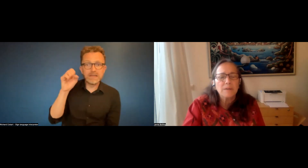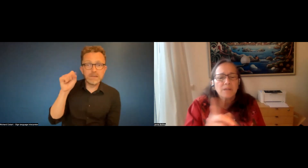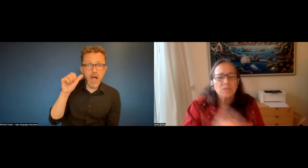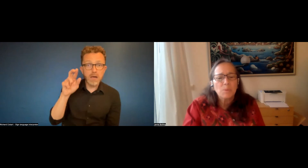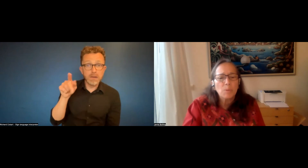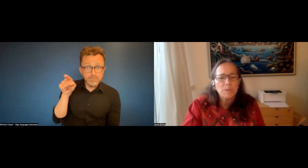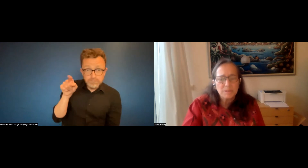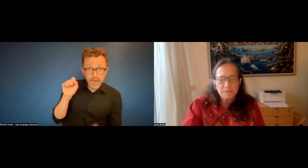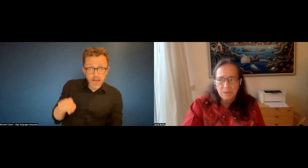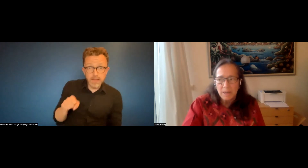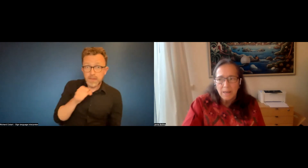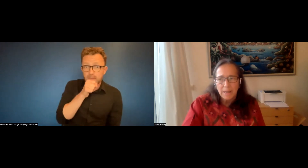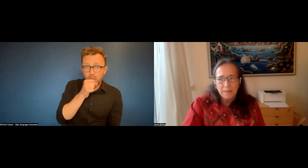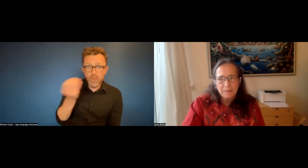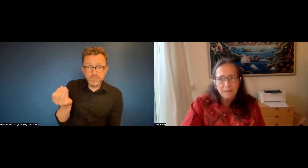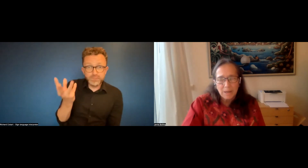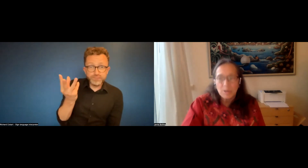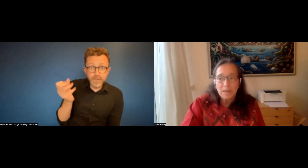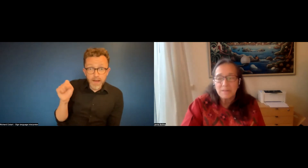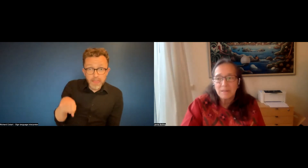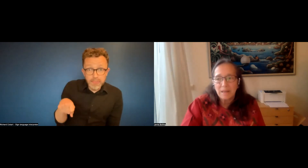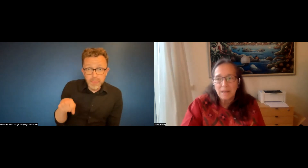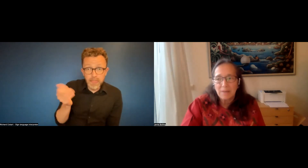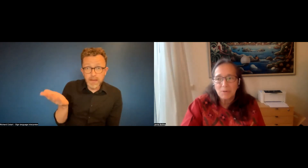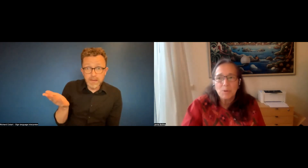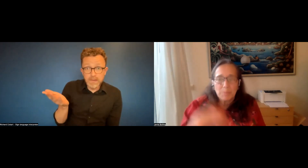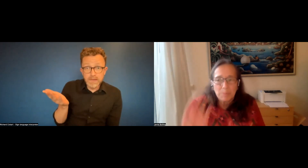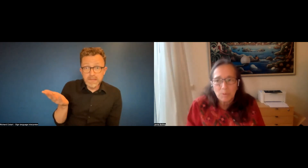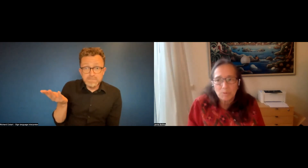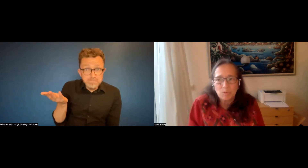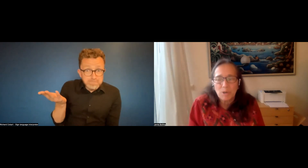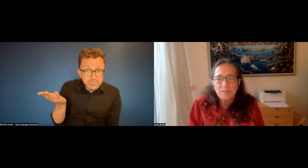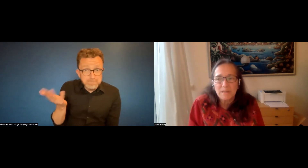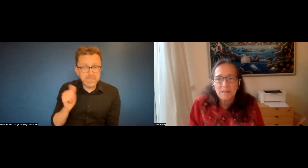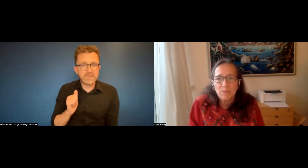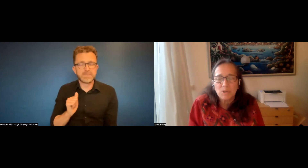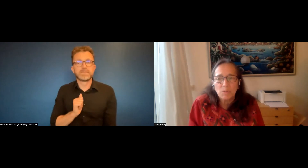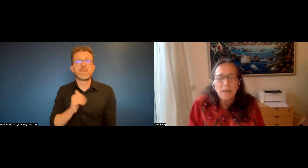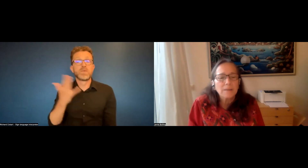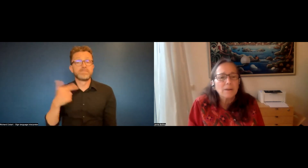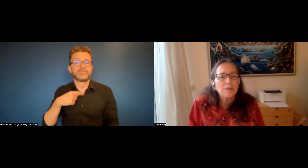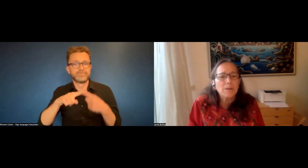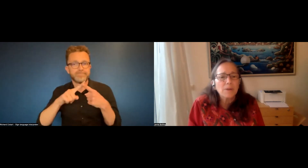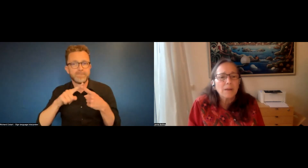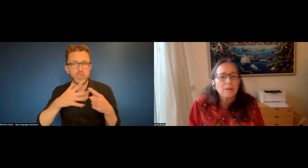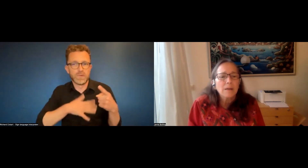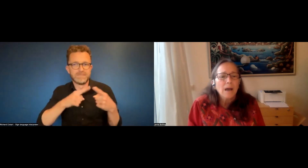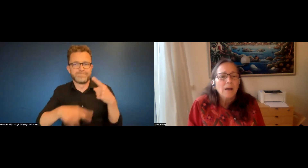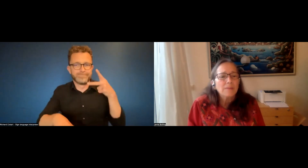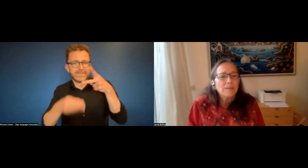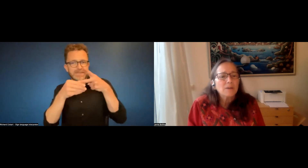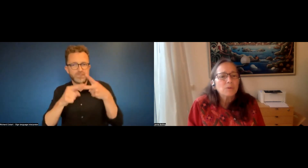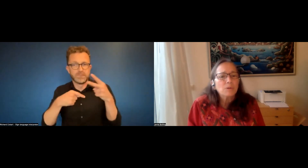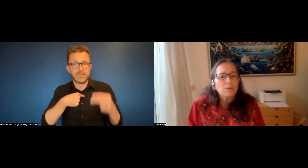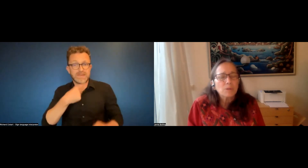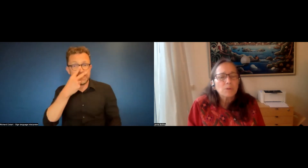Ukrainians. Just one moment, Cesar. And Adrian, I see, like I've heard that people do want to say they want to go back. And then on the other hand, I